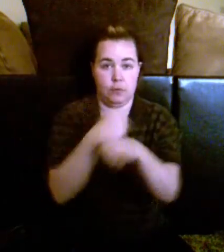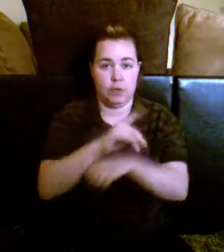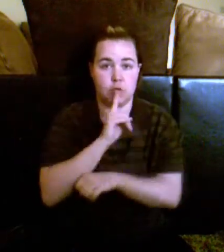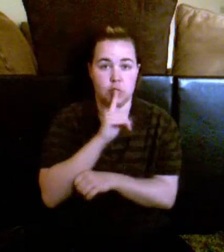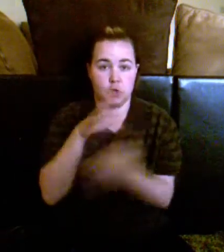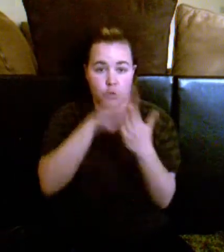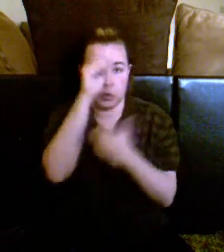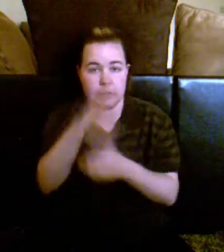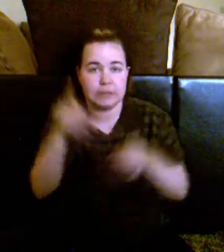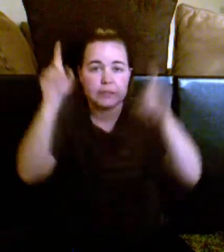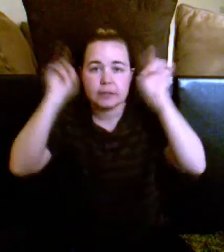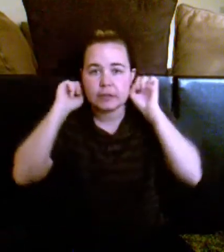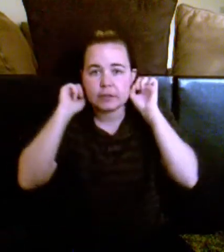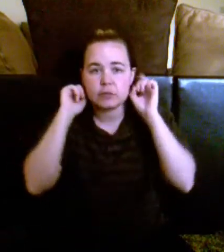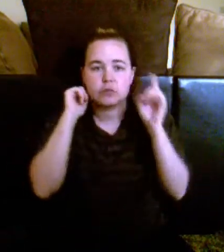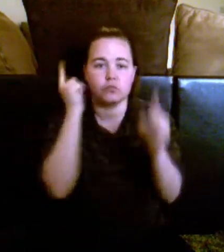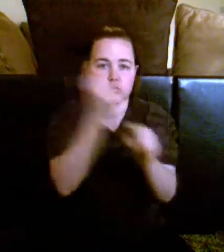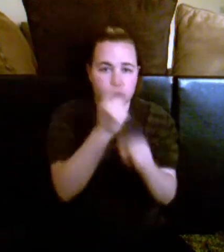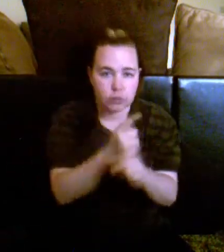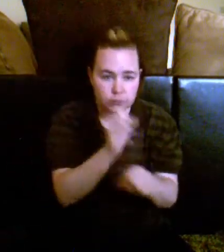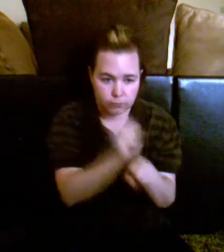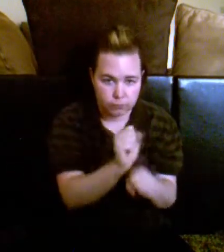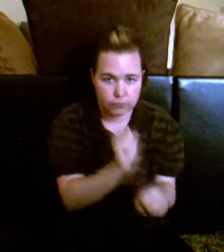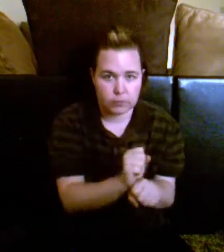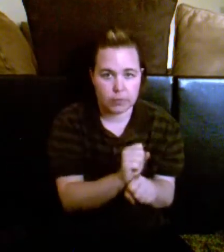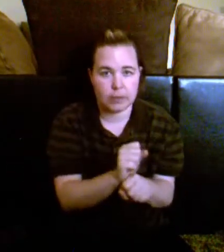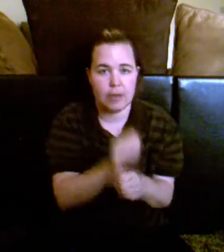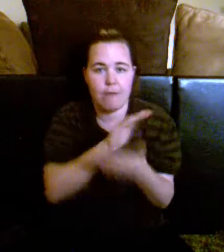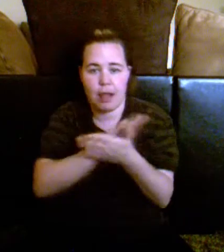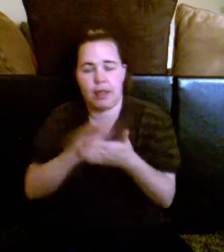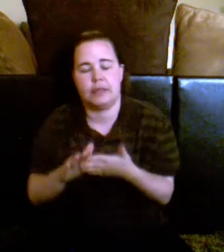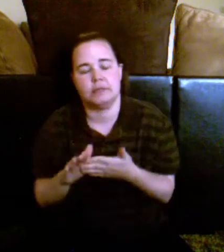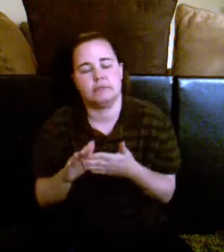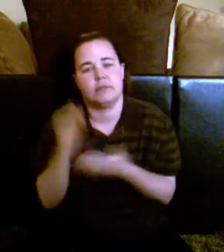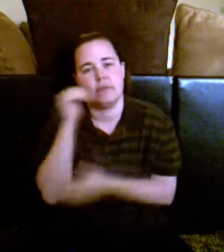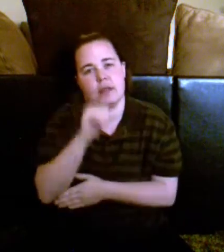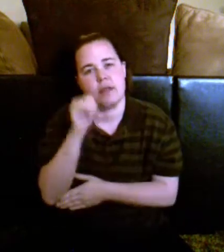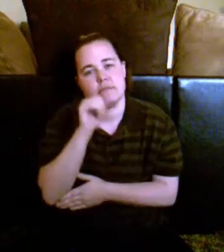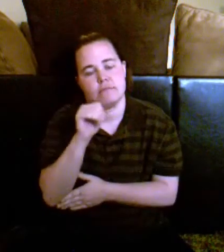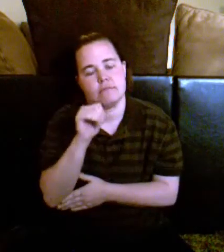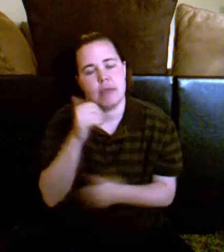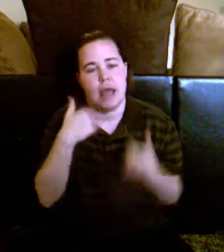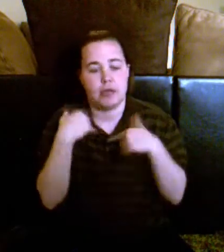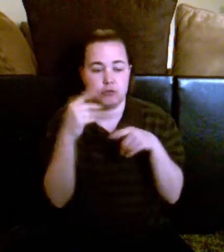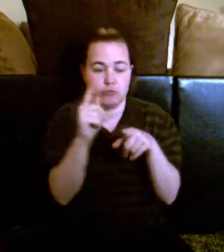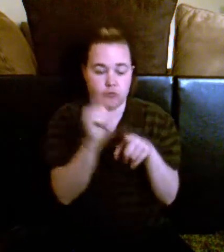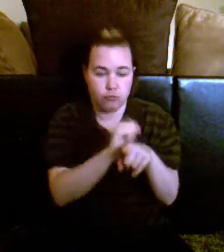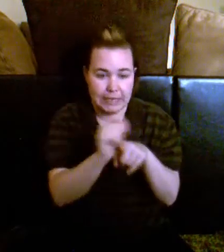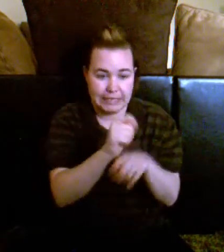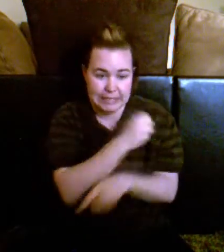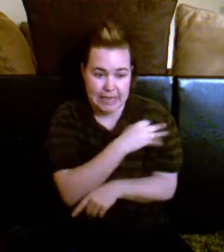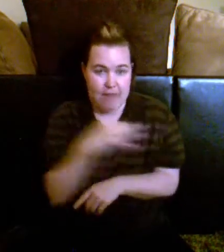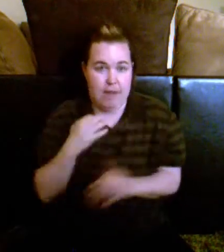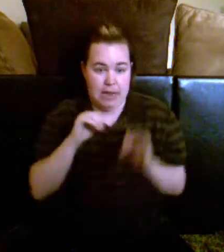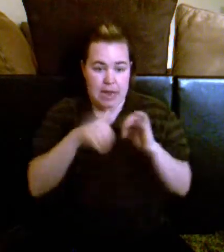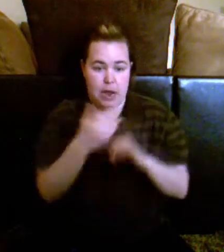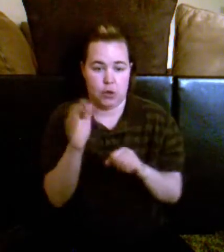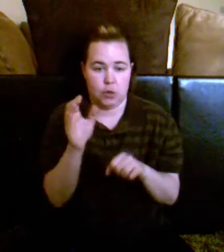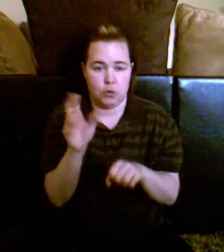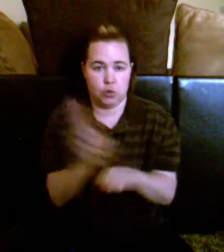student's hearing aids were correctly working every day and were clean. I also had to train staff on how to use communication devices and how to